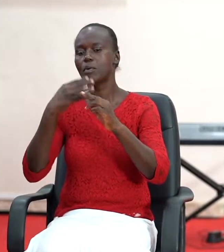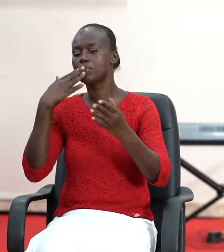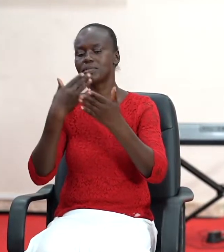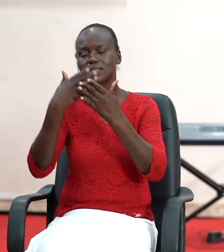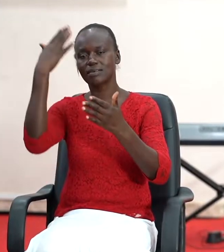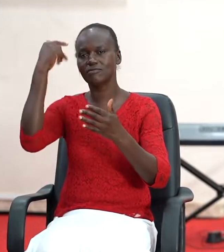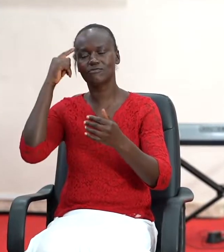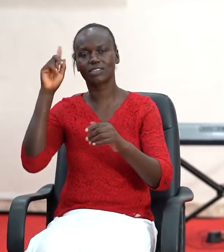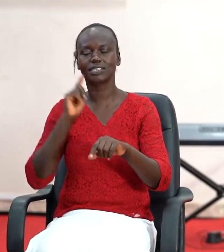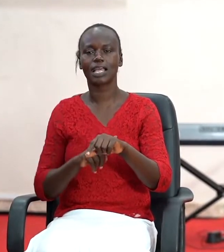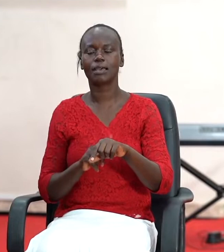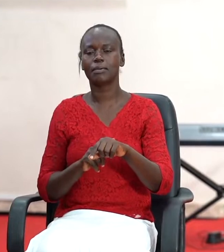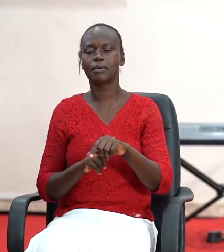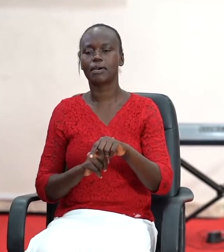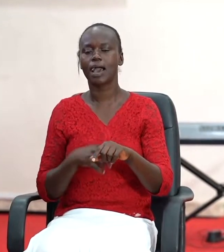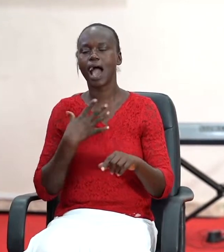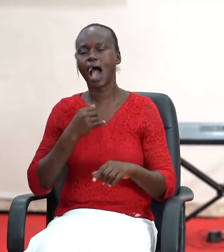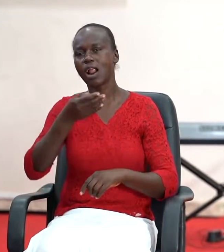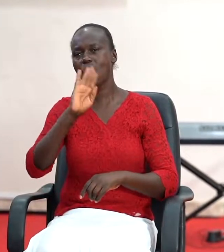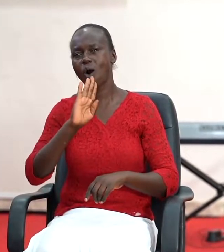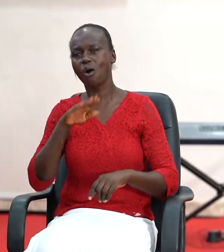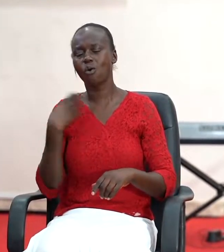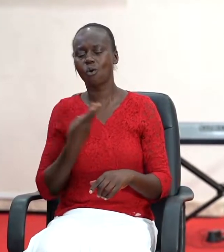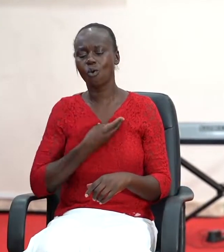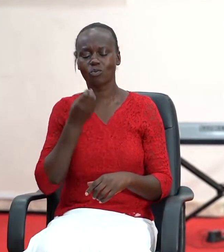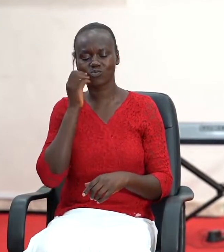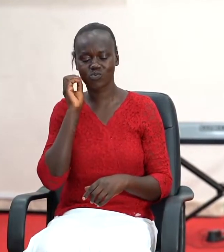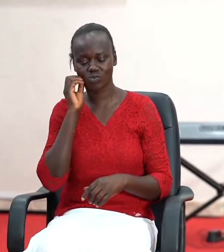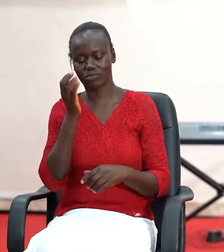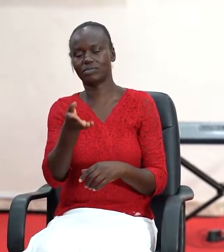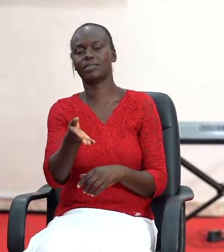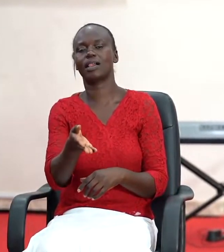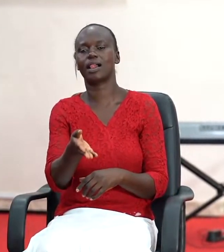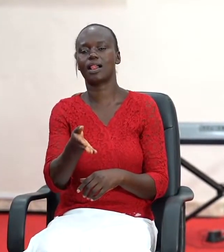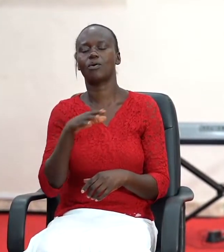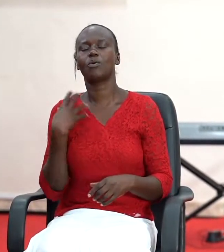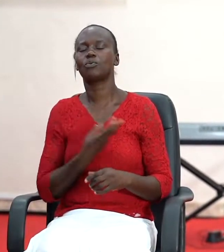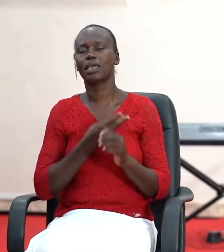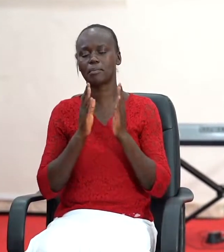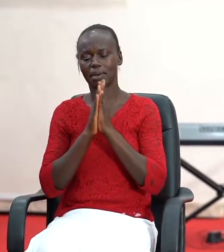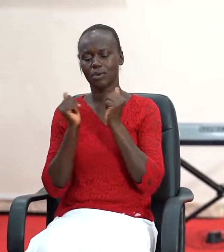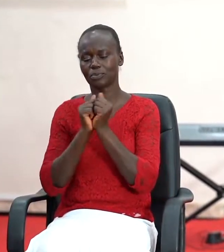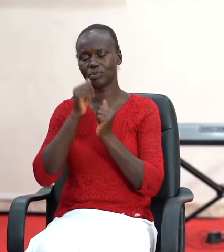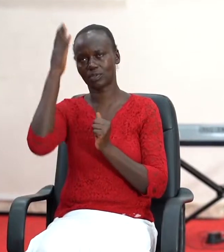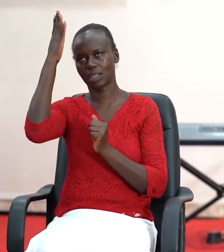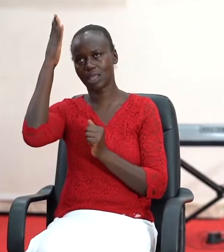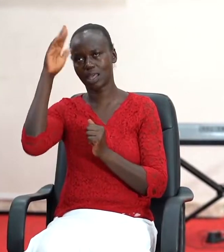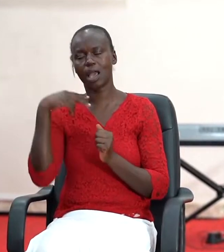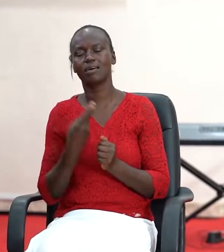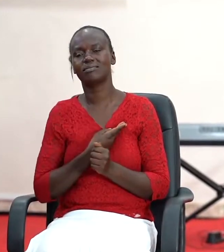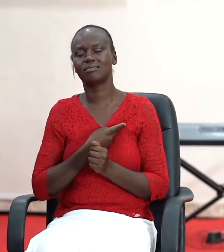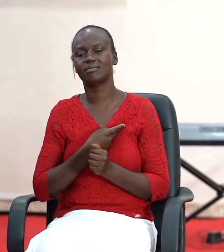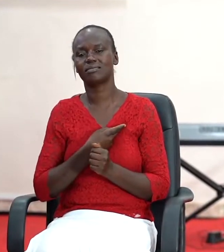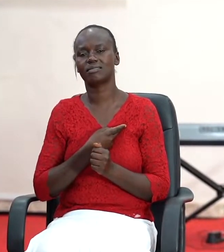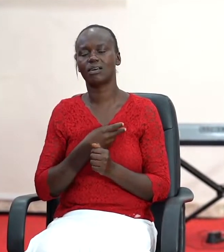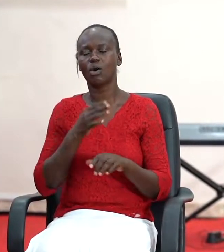you for this time. And God, tukiwa hapa home, tunaomba ya kuamba utakuwa pamoja na sisi mfalme.